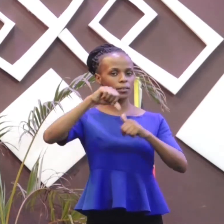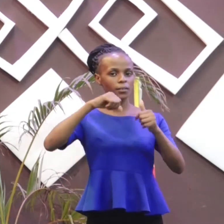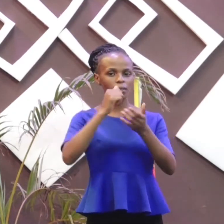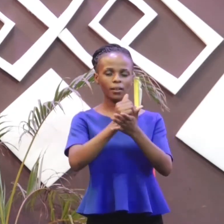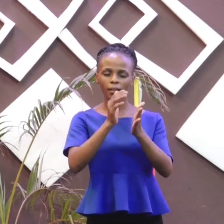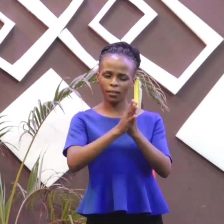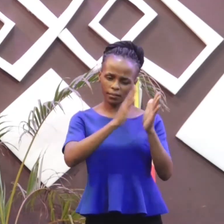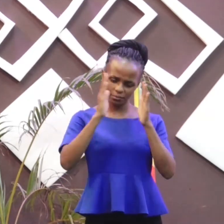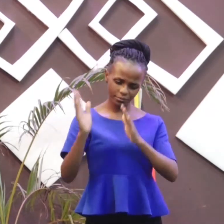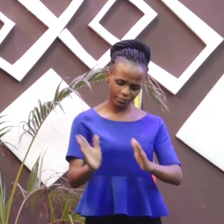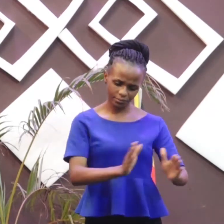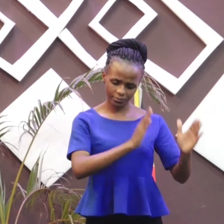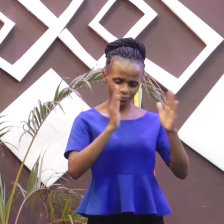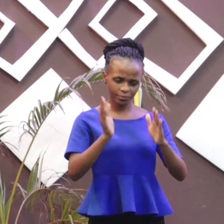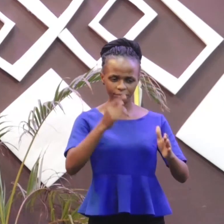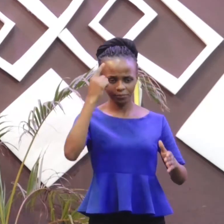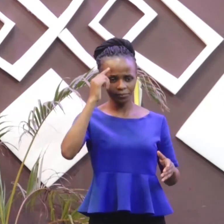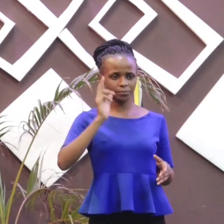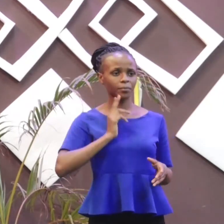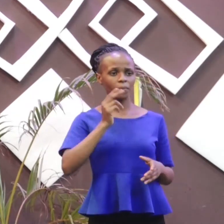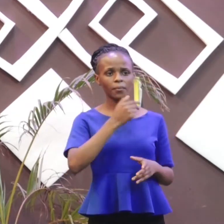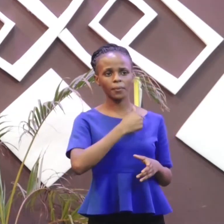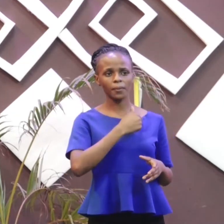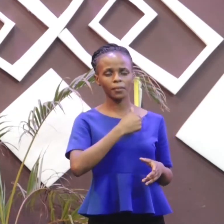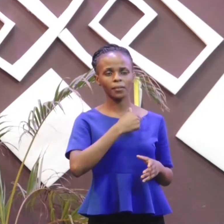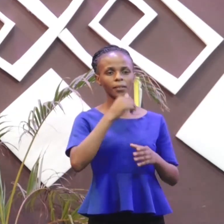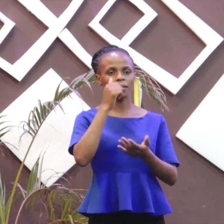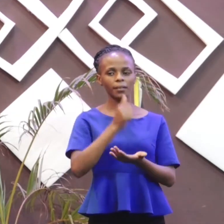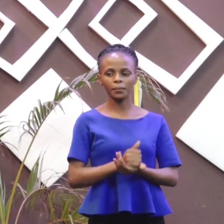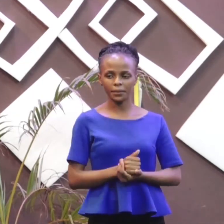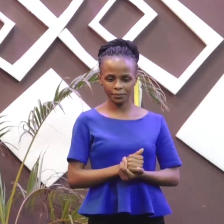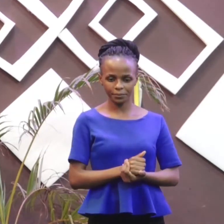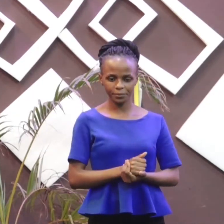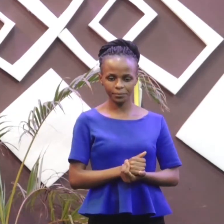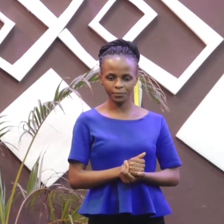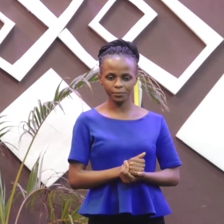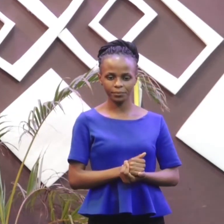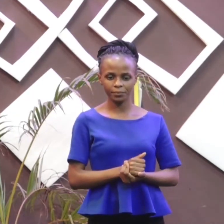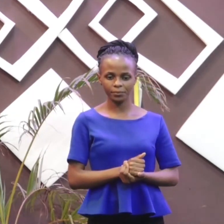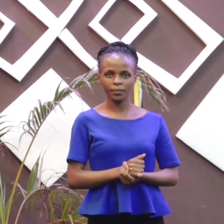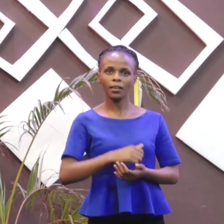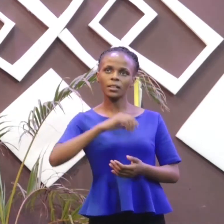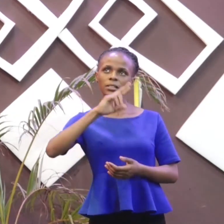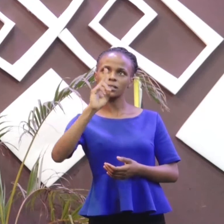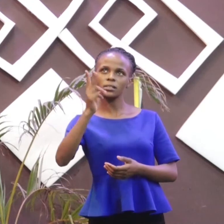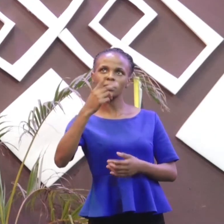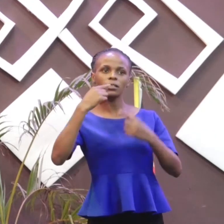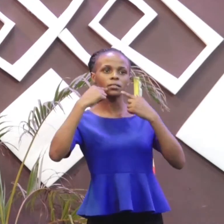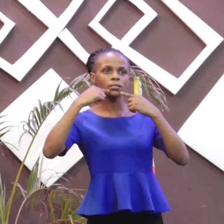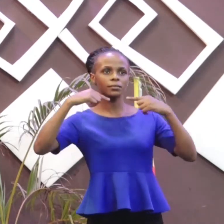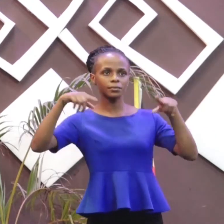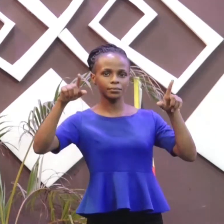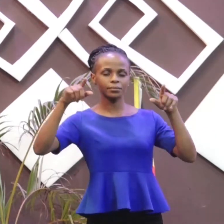committee. For planning so well for us. Amina. Amen. Ekirango ekyokubiri. The